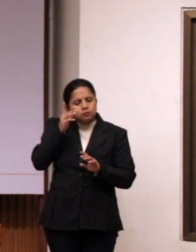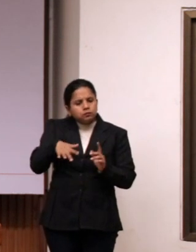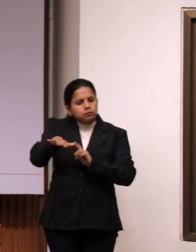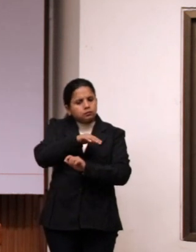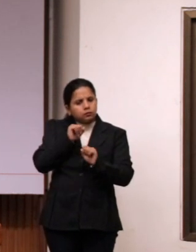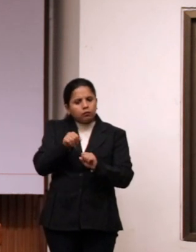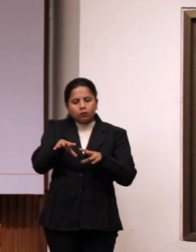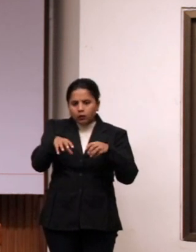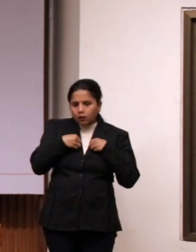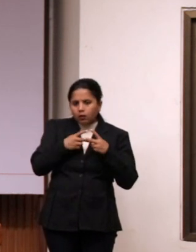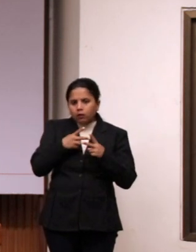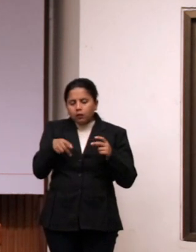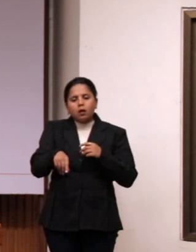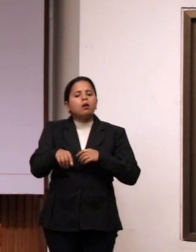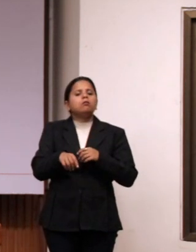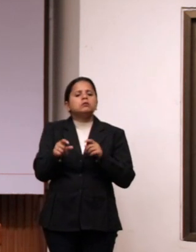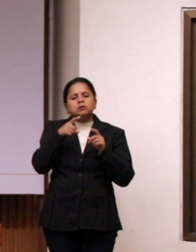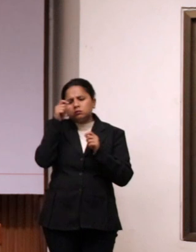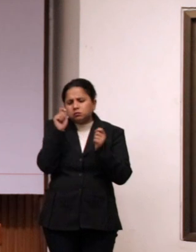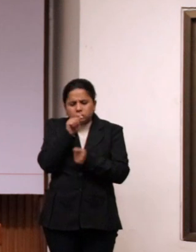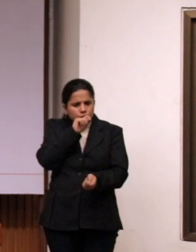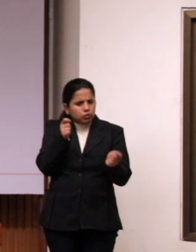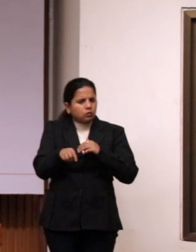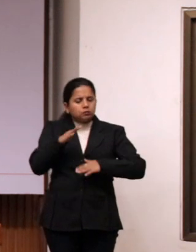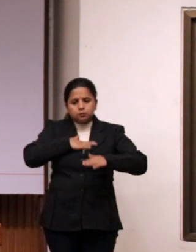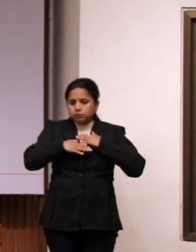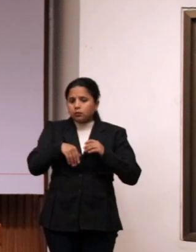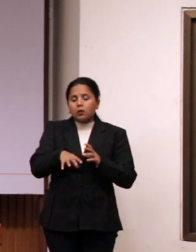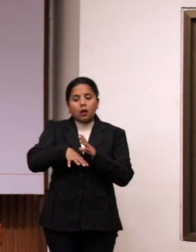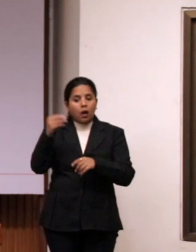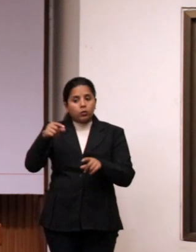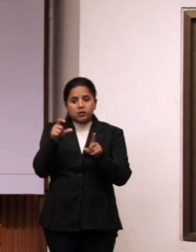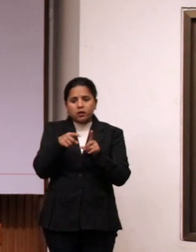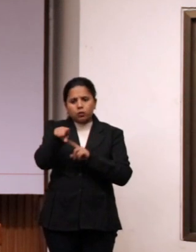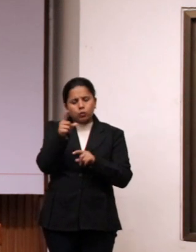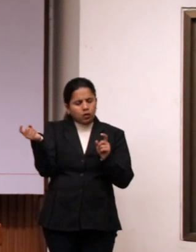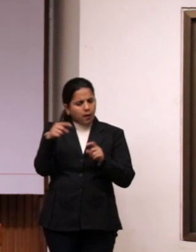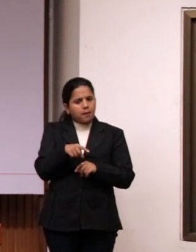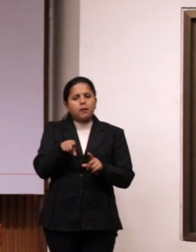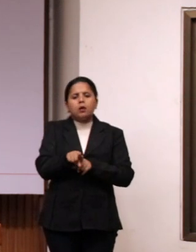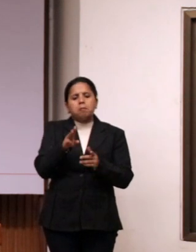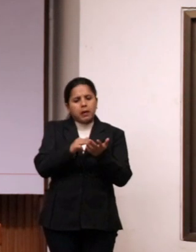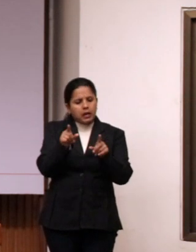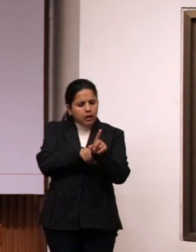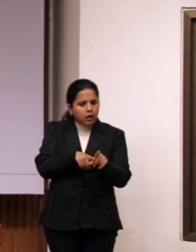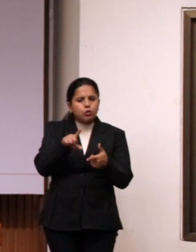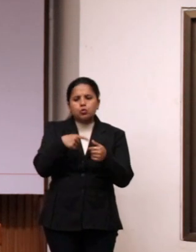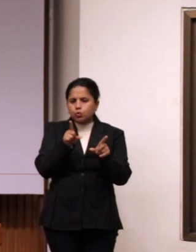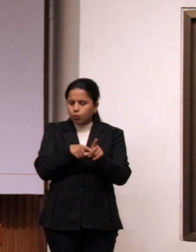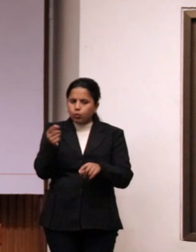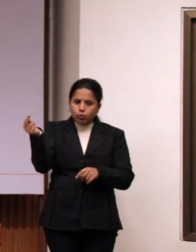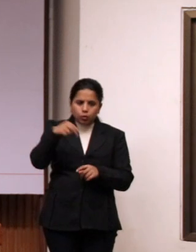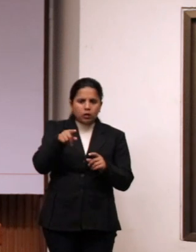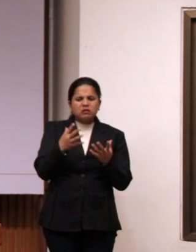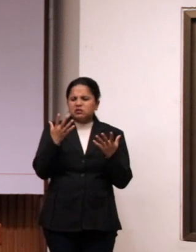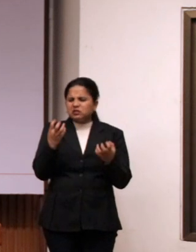of adaptation and climate resilience. Why I'm telling you, when outside Delhi, you come in the month of May, June, when everything is